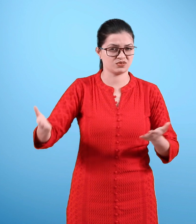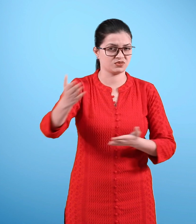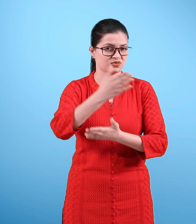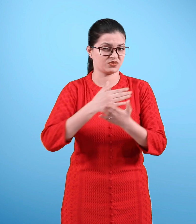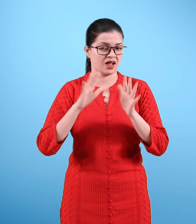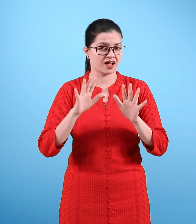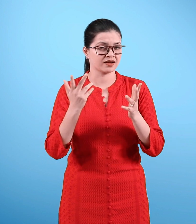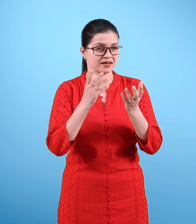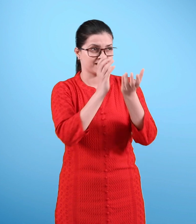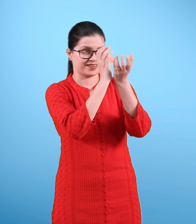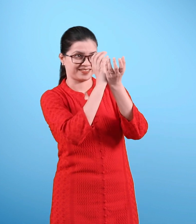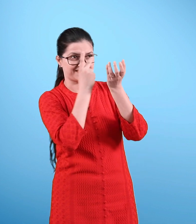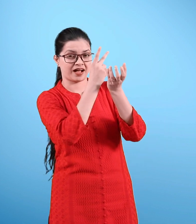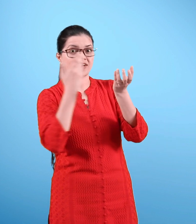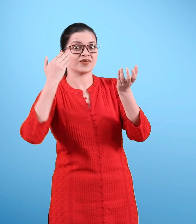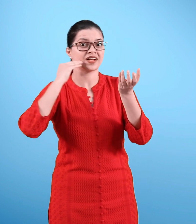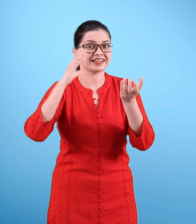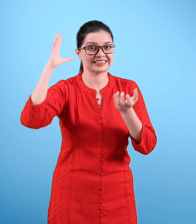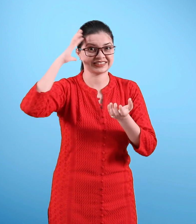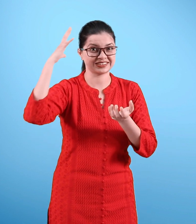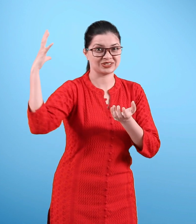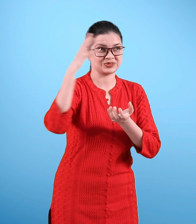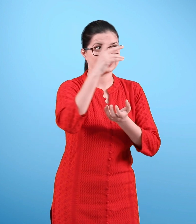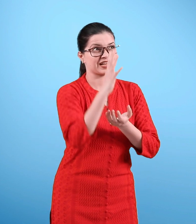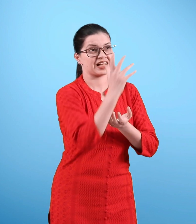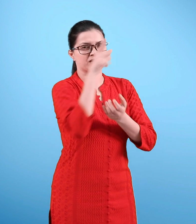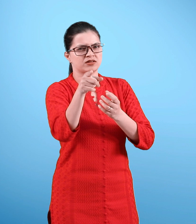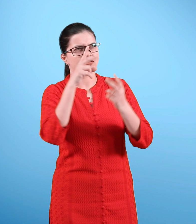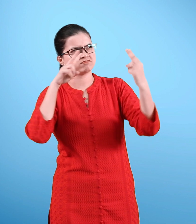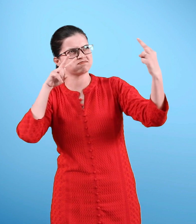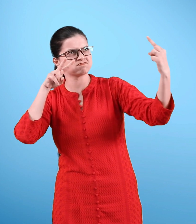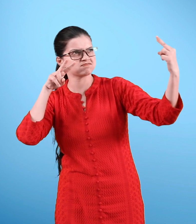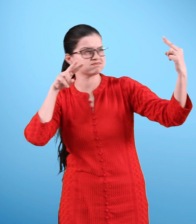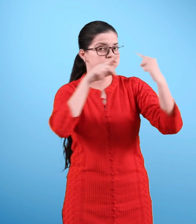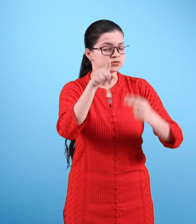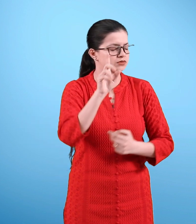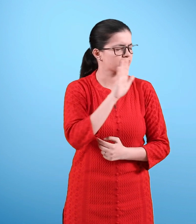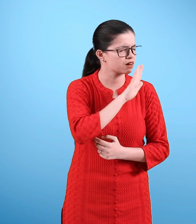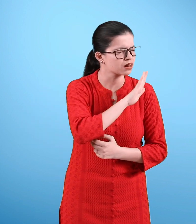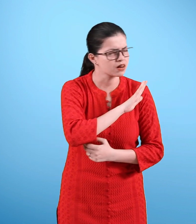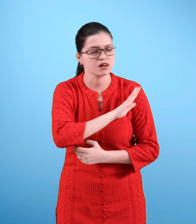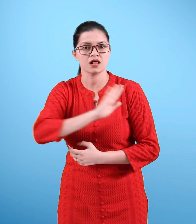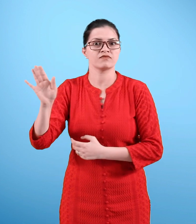Never ever look directly at the sun. That could be extremely harmful for the eyes.